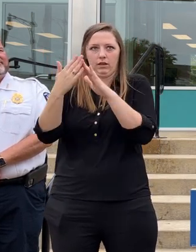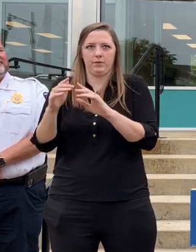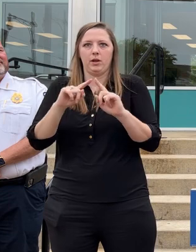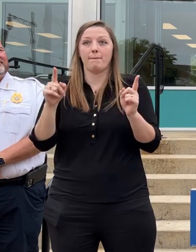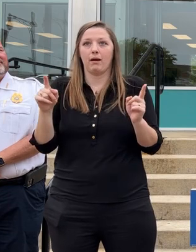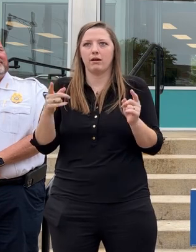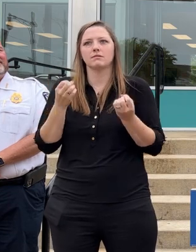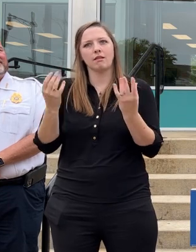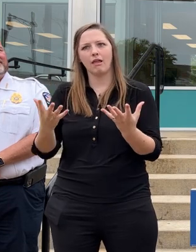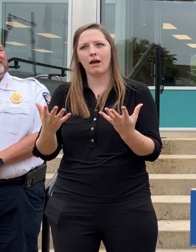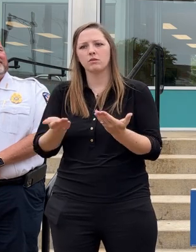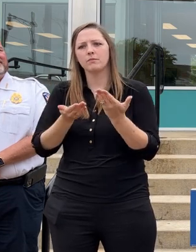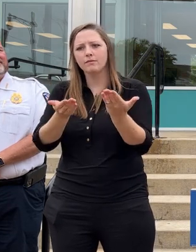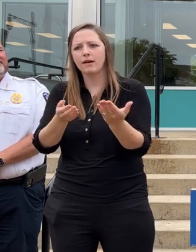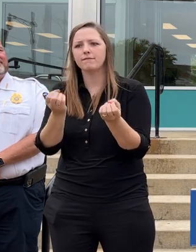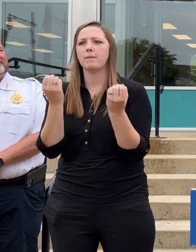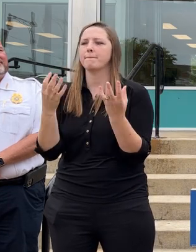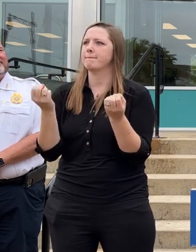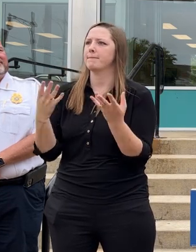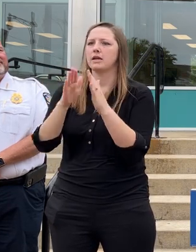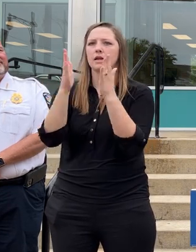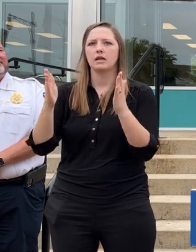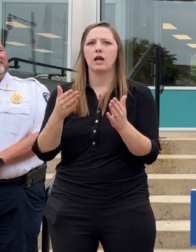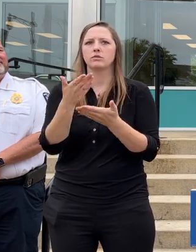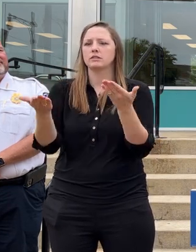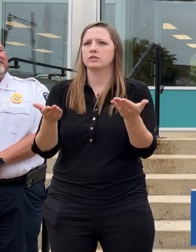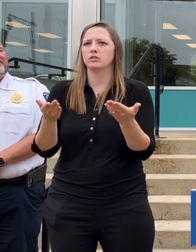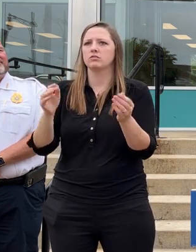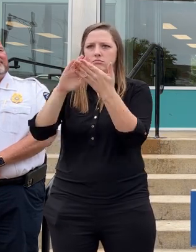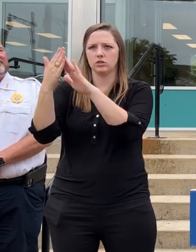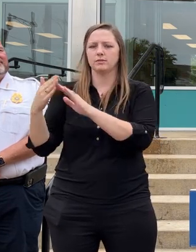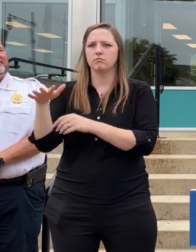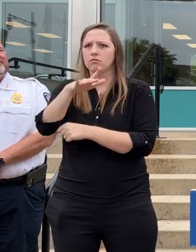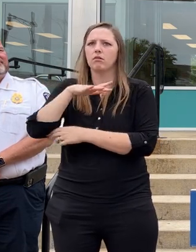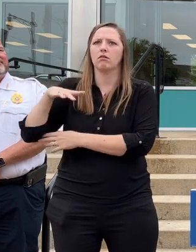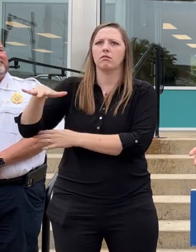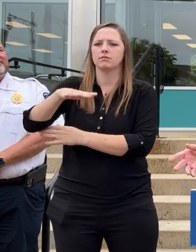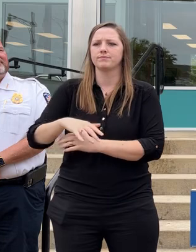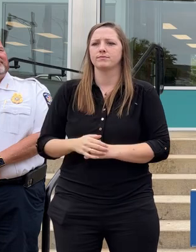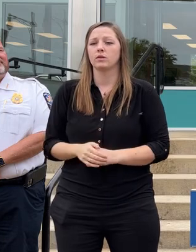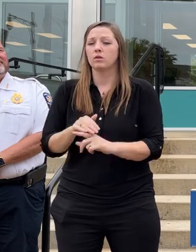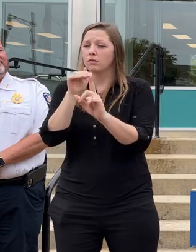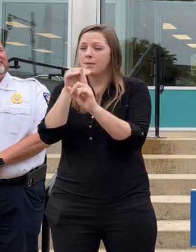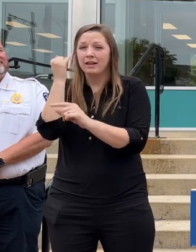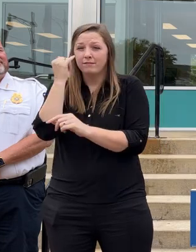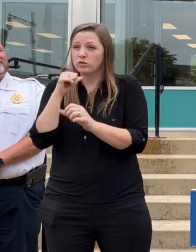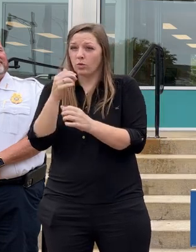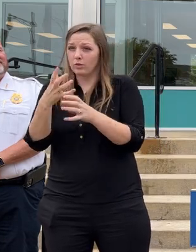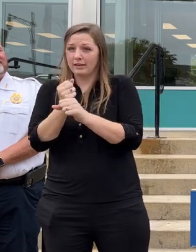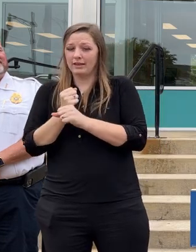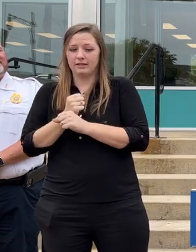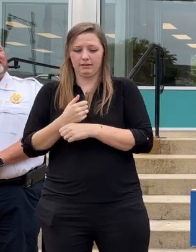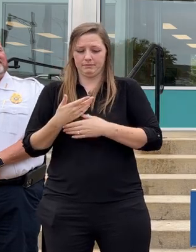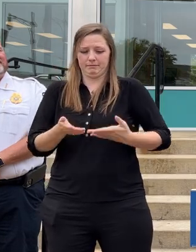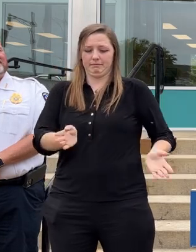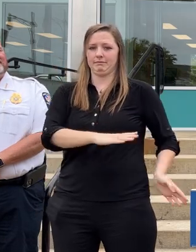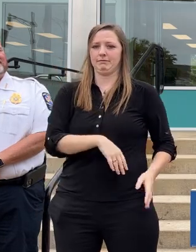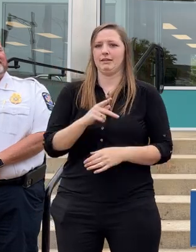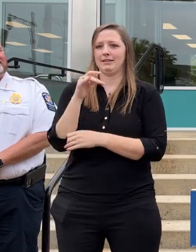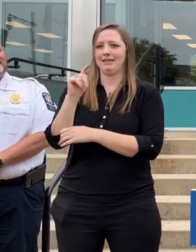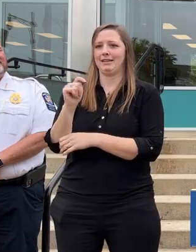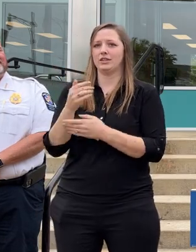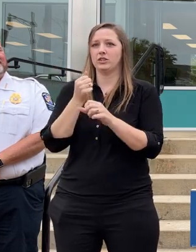provide an emergency kit for many households across our community. So just a reminder, if you do not get a kit yourself, you can prepare a kit. You can put a